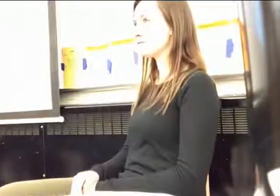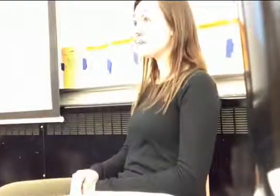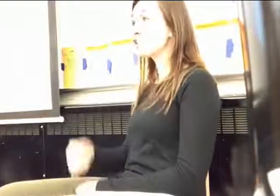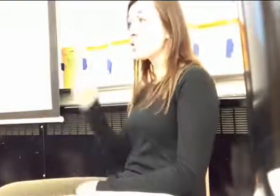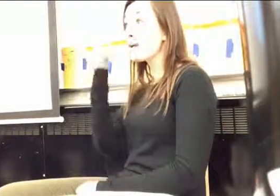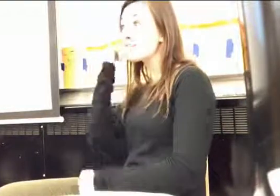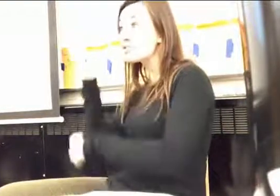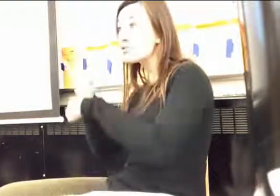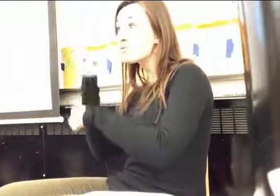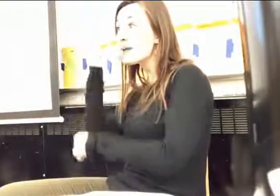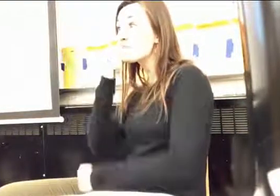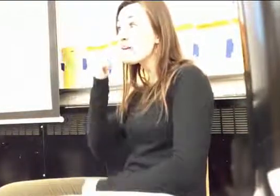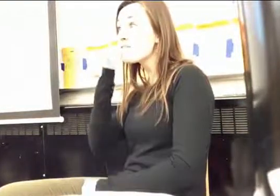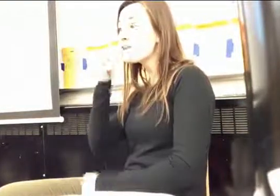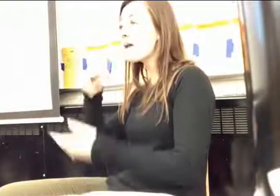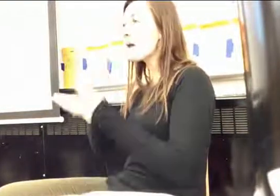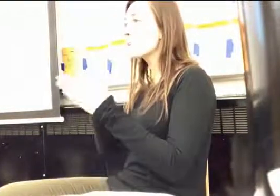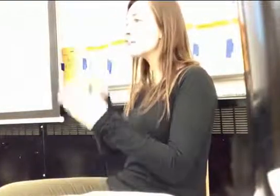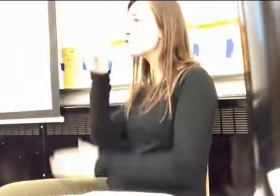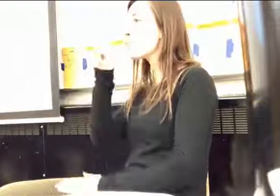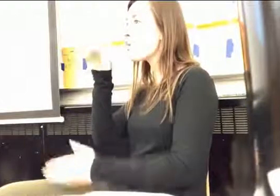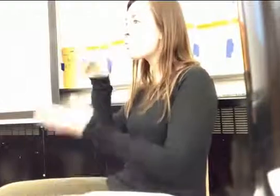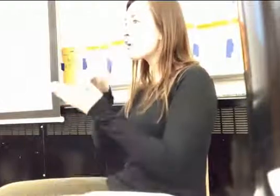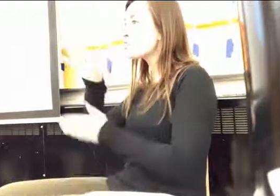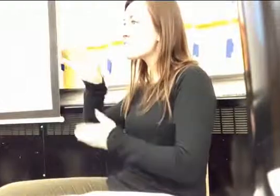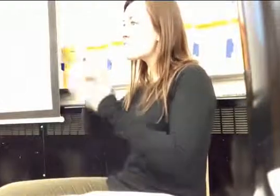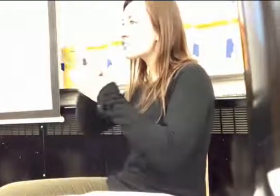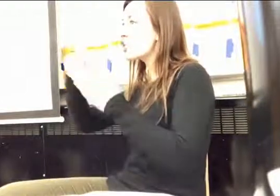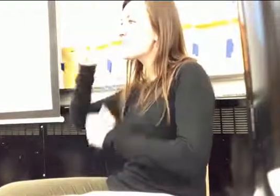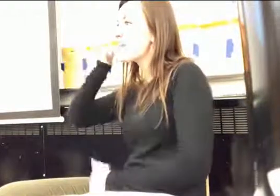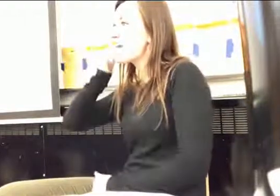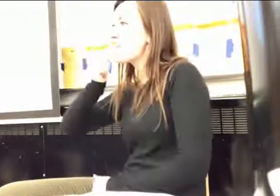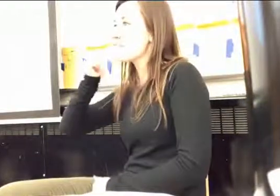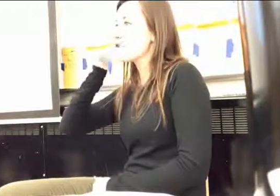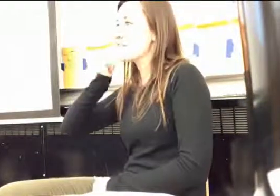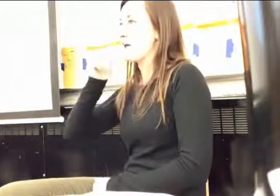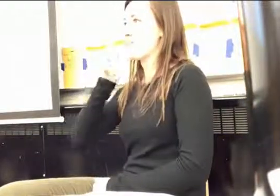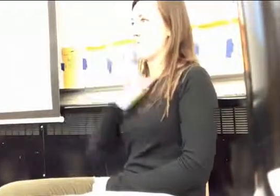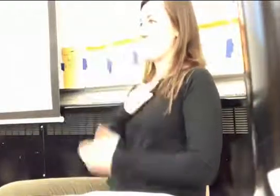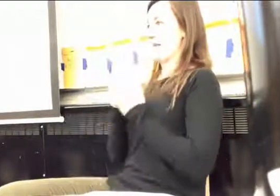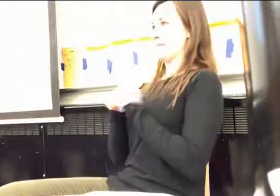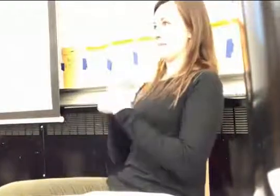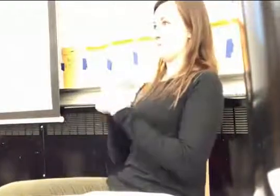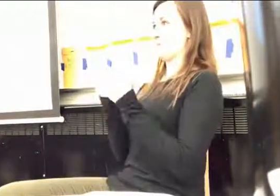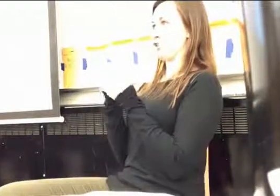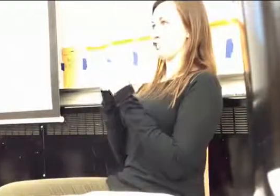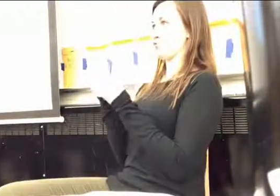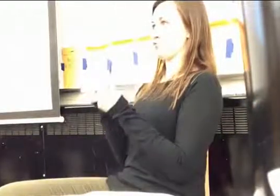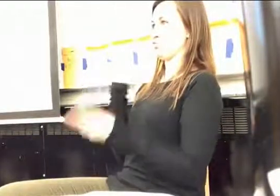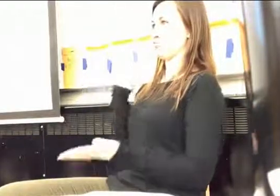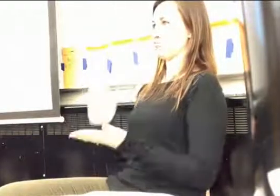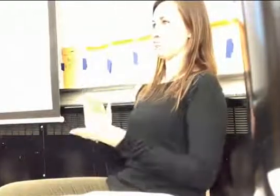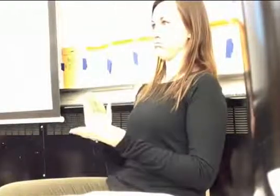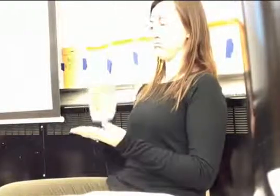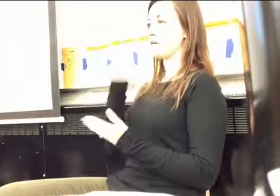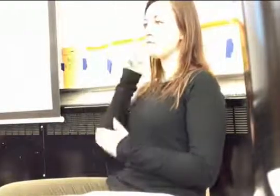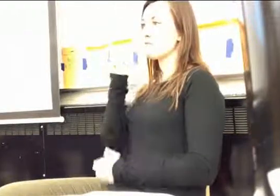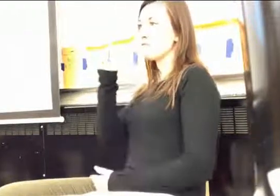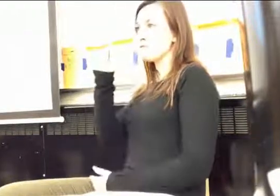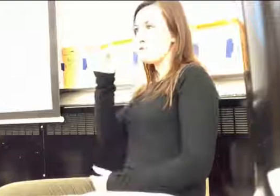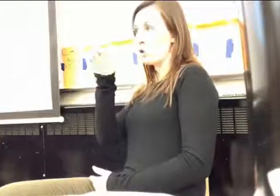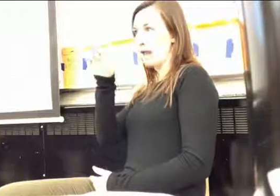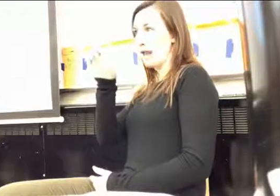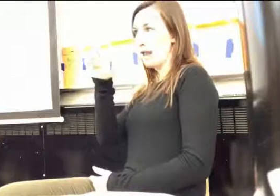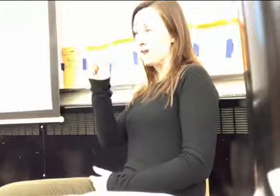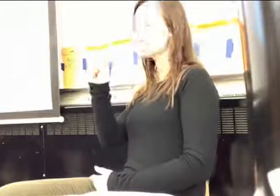okay? That means you're paying $1,500 per day to help your symptoms of HIV and AIDS, right? Now, the problem